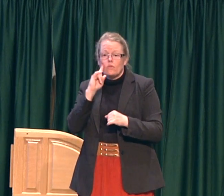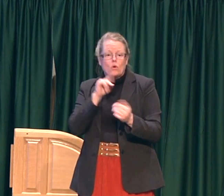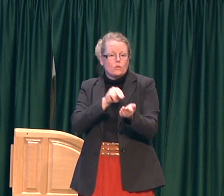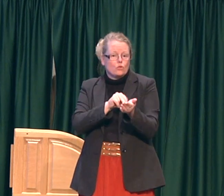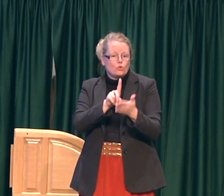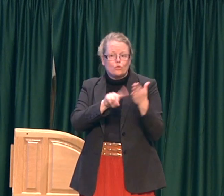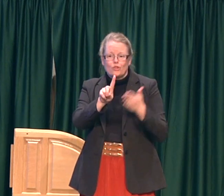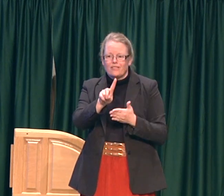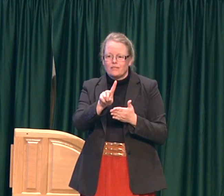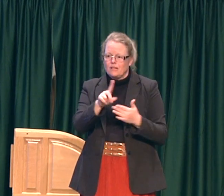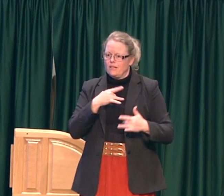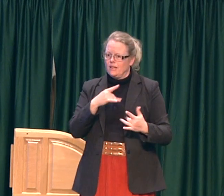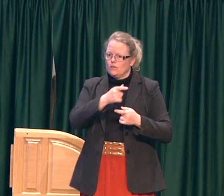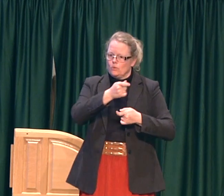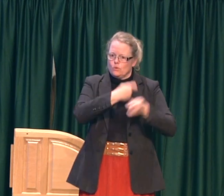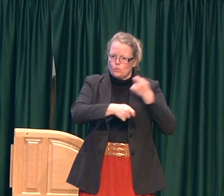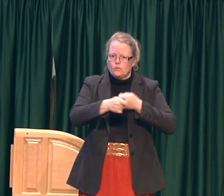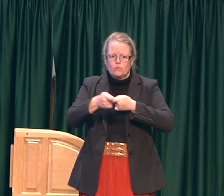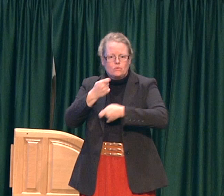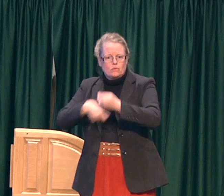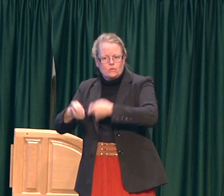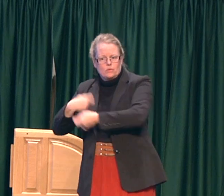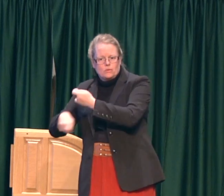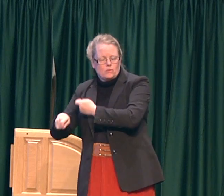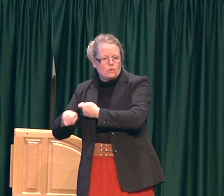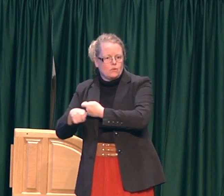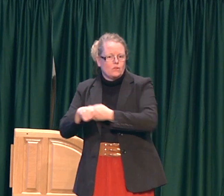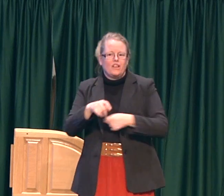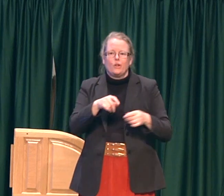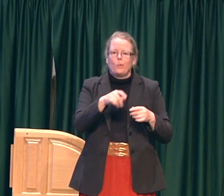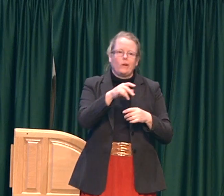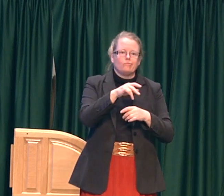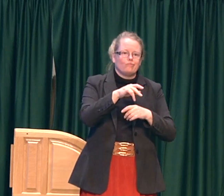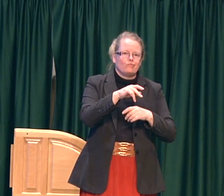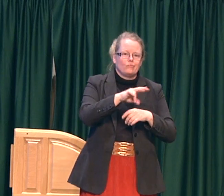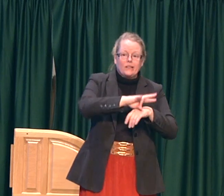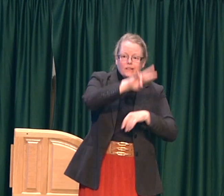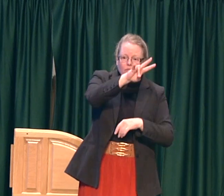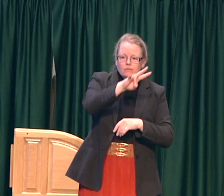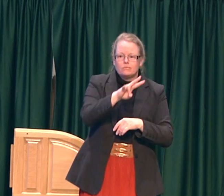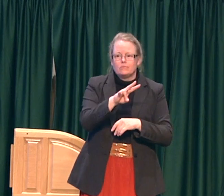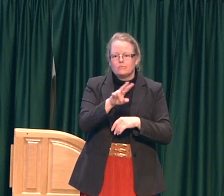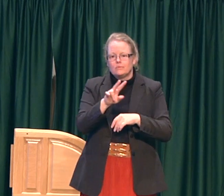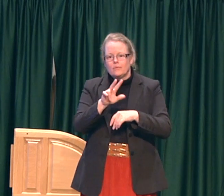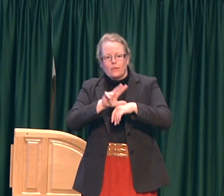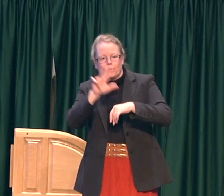VRI might be a great use for nurse checks, you know, for the